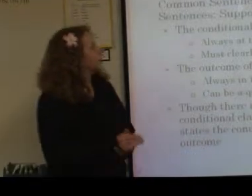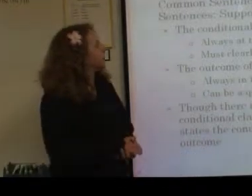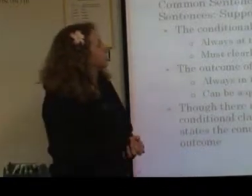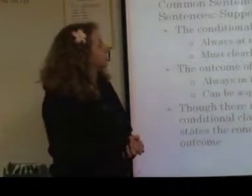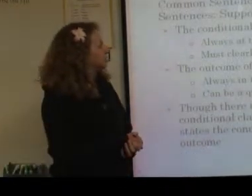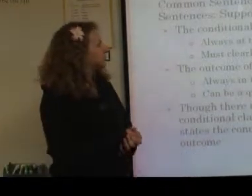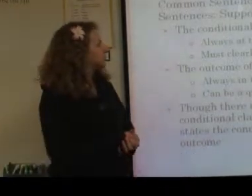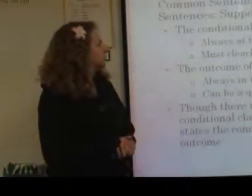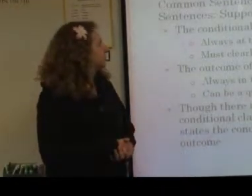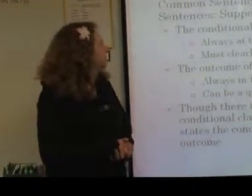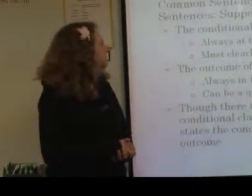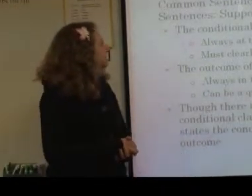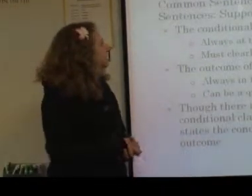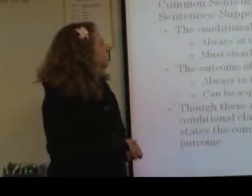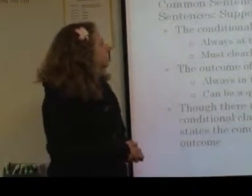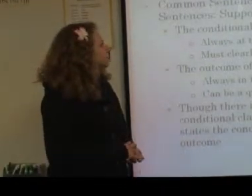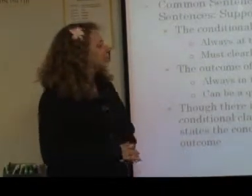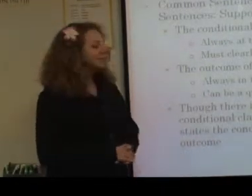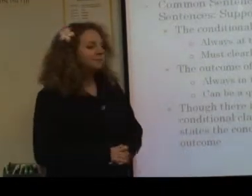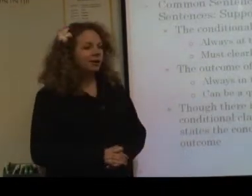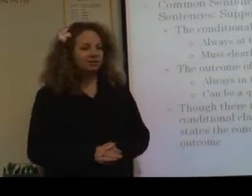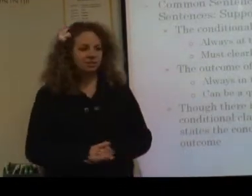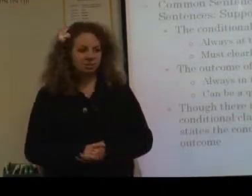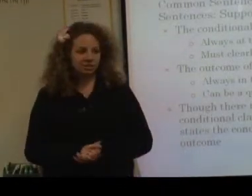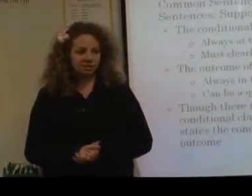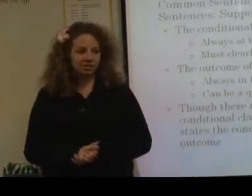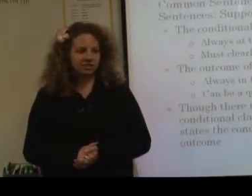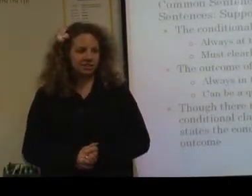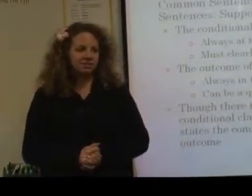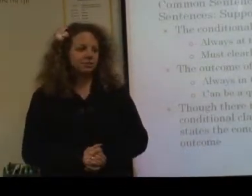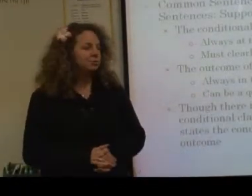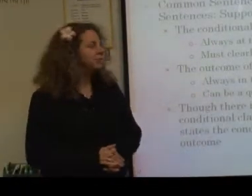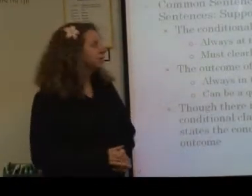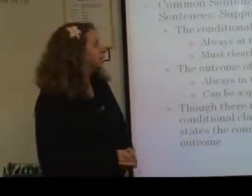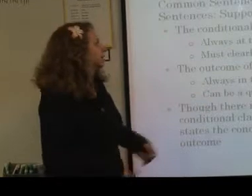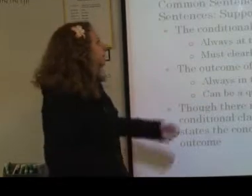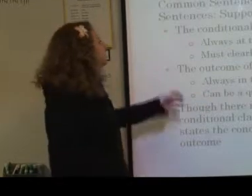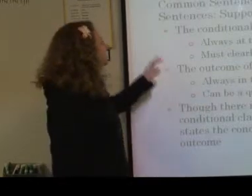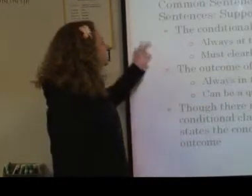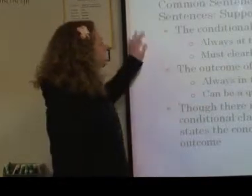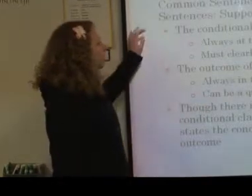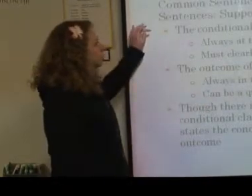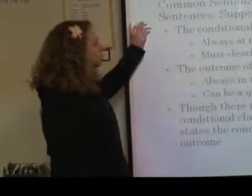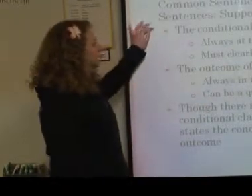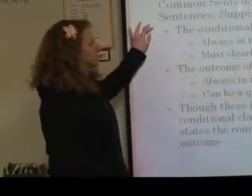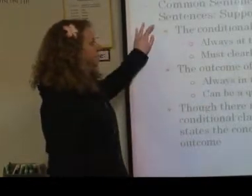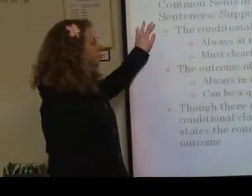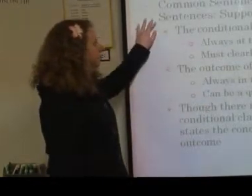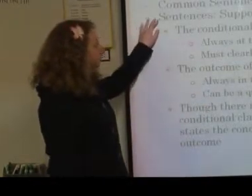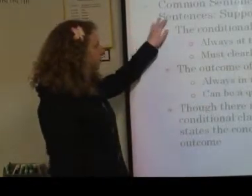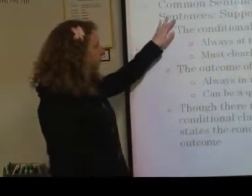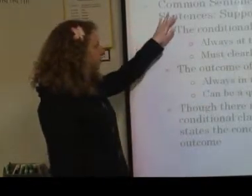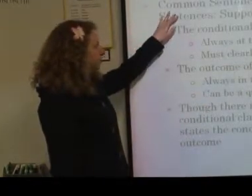So, in chapter 20, then we're talking about conditional sentences using suppose and if. So for